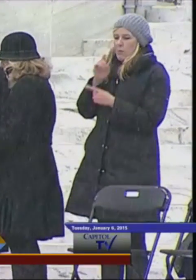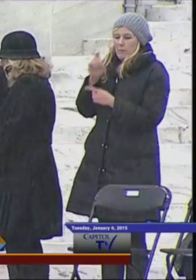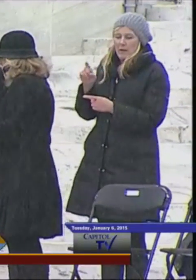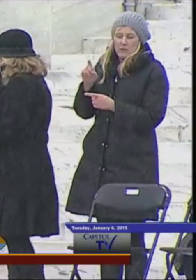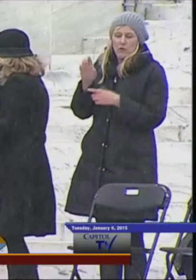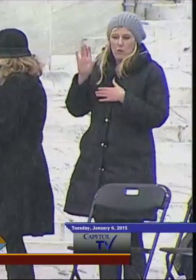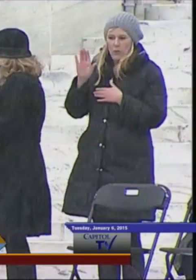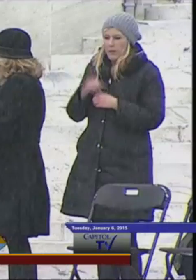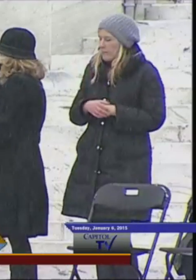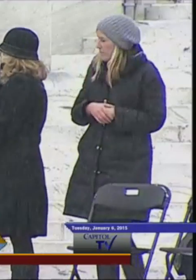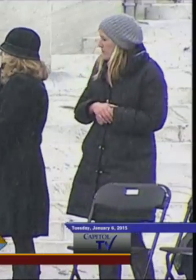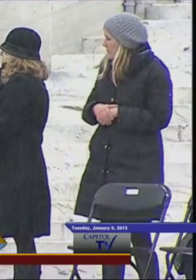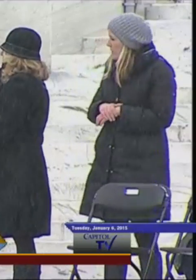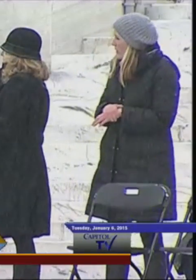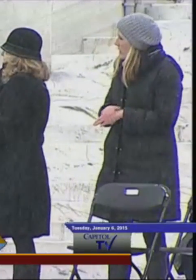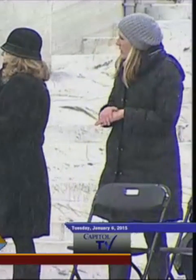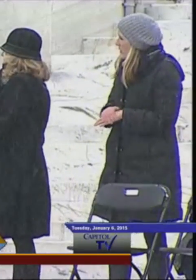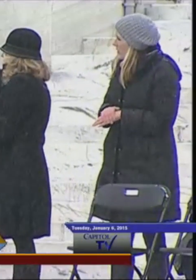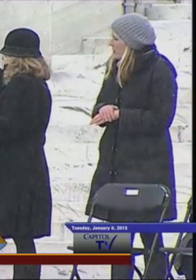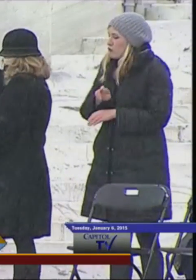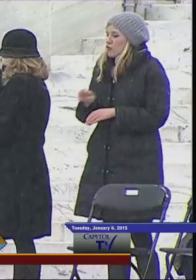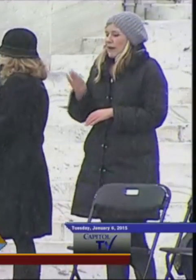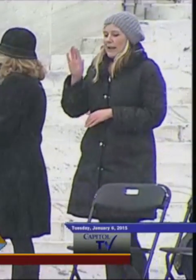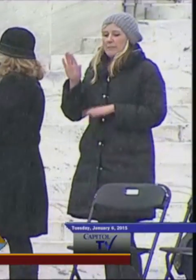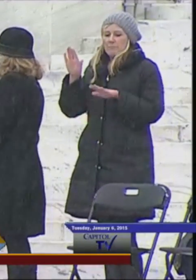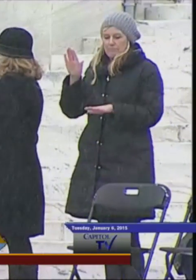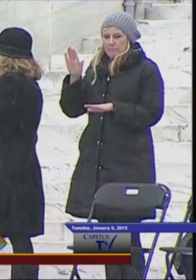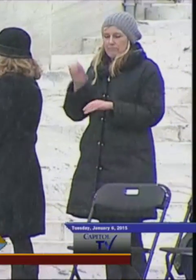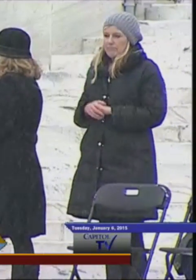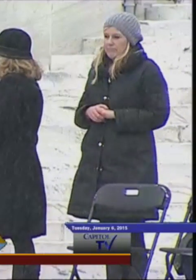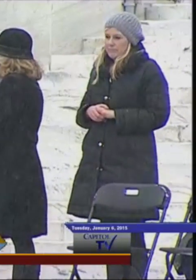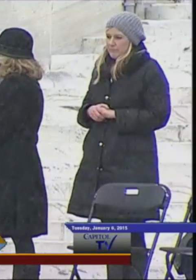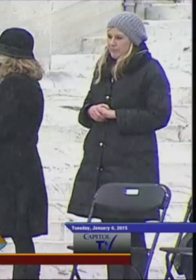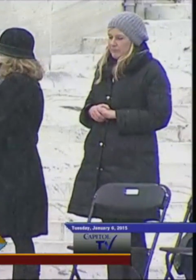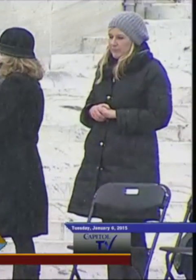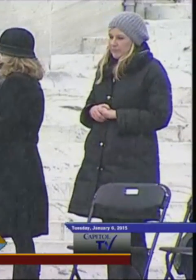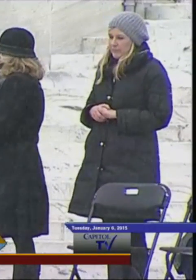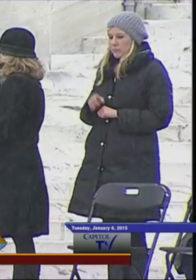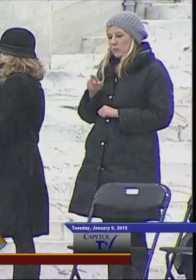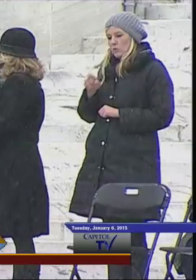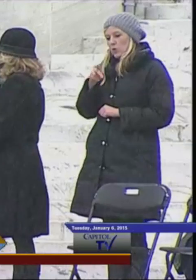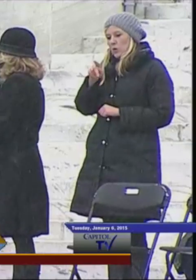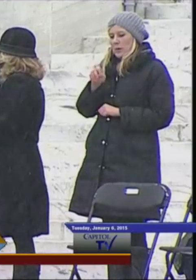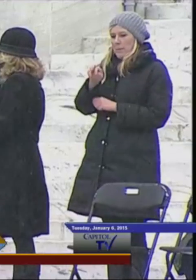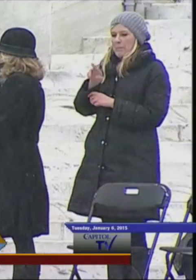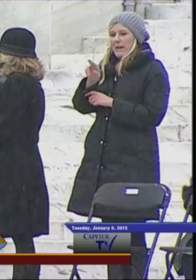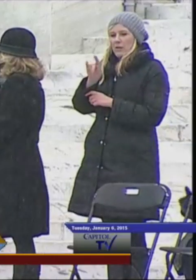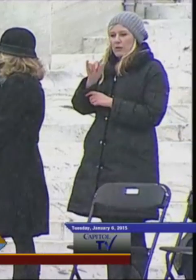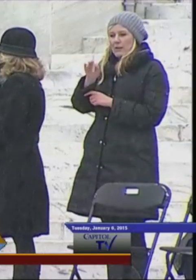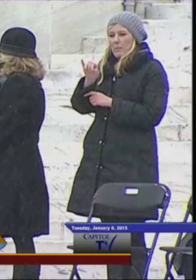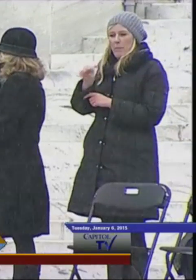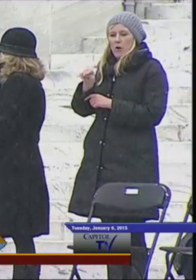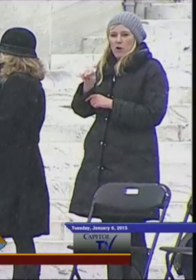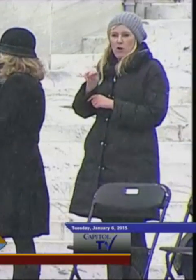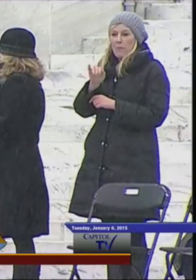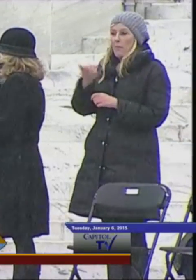office. Please raise your right hand, place your left hand on the Bible. You, Peter F. Kilmartin, being by the